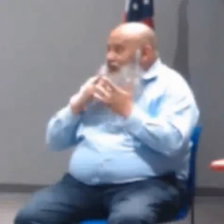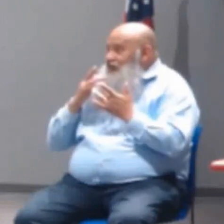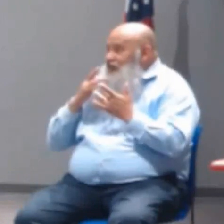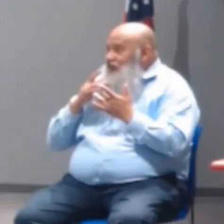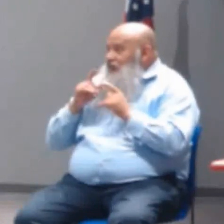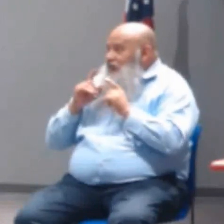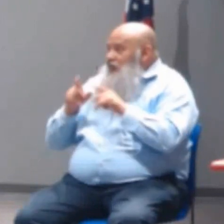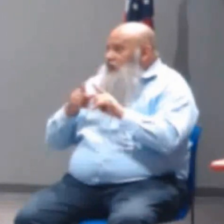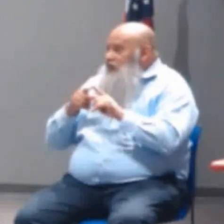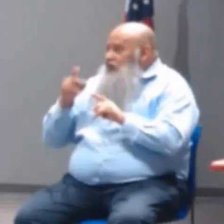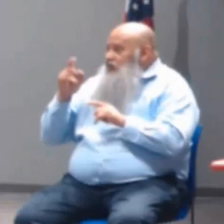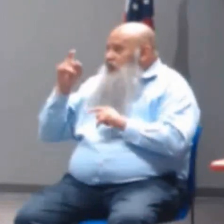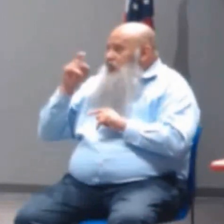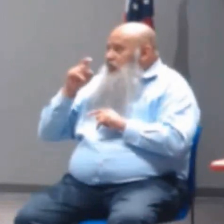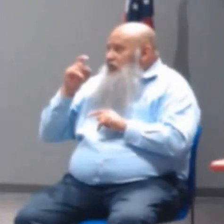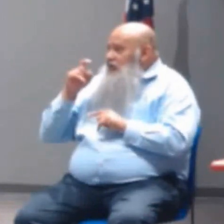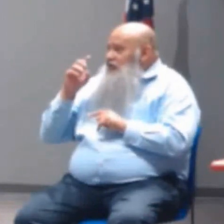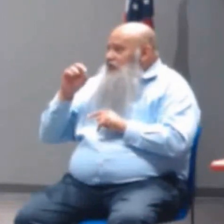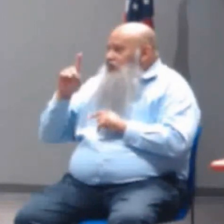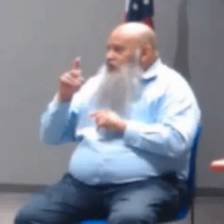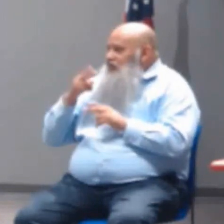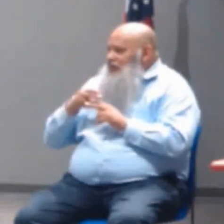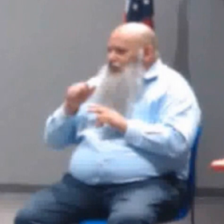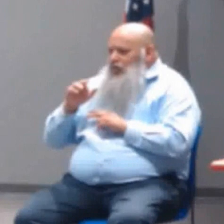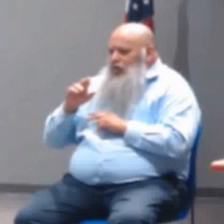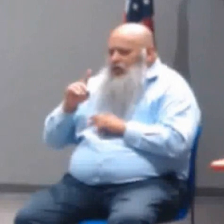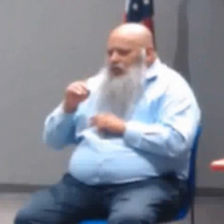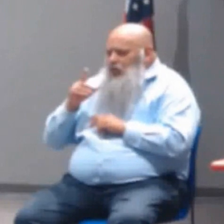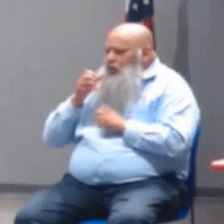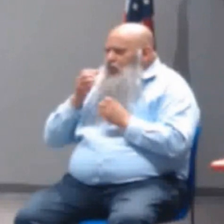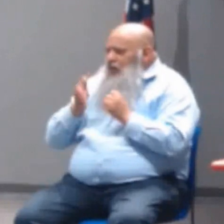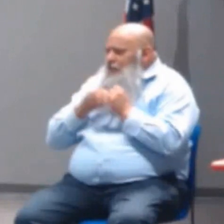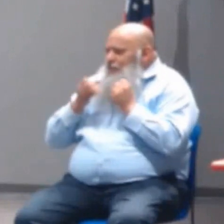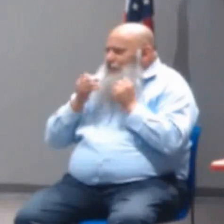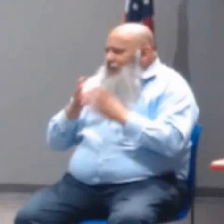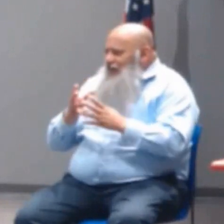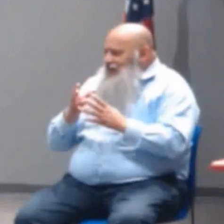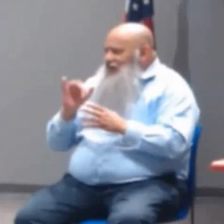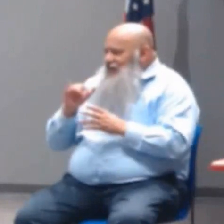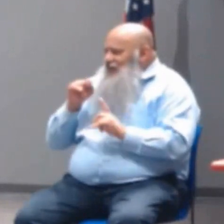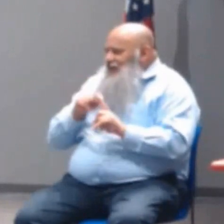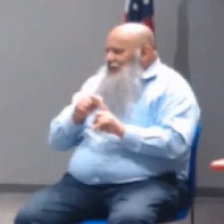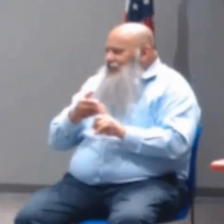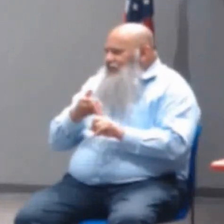went to a wise wizard named Martha, who had helped many others like him and the princess before.